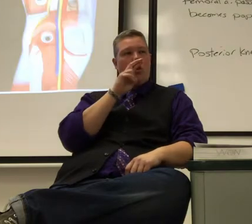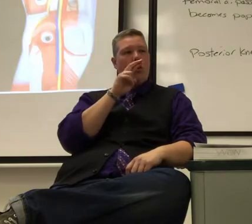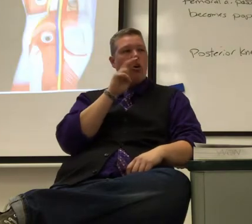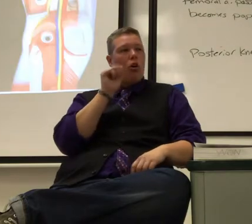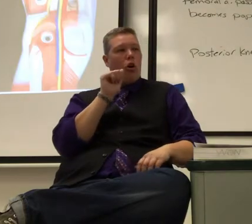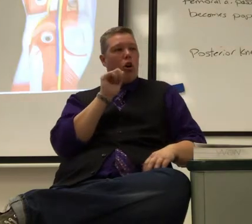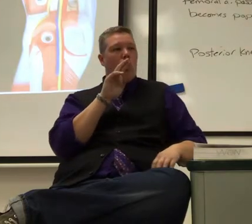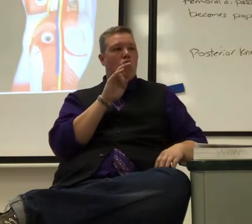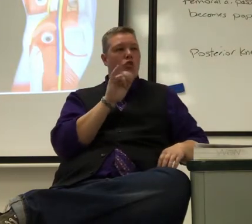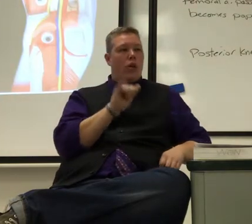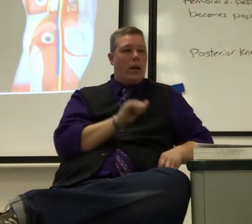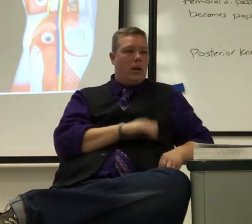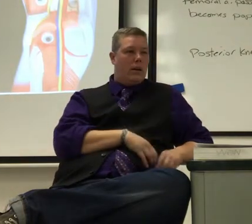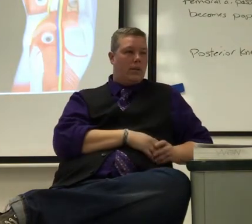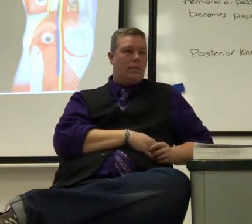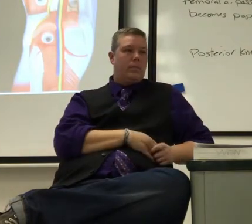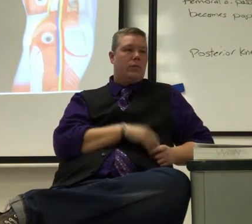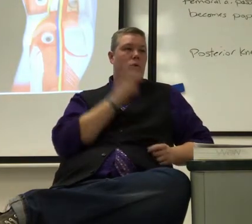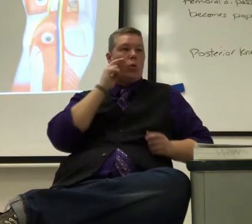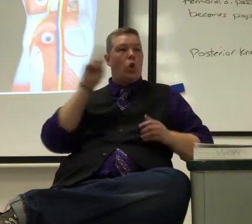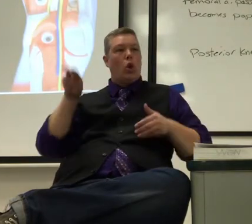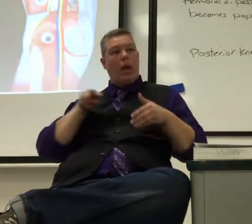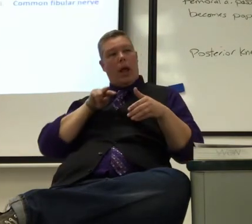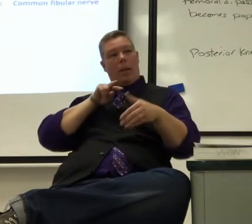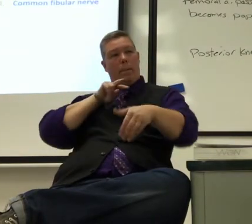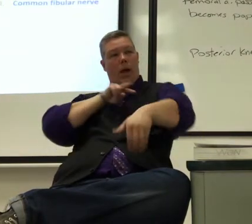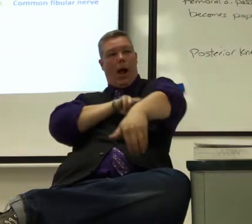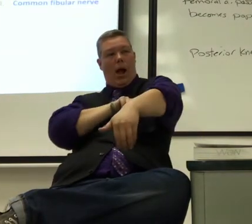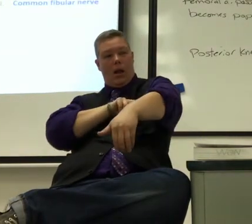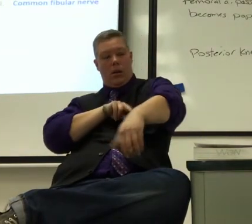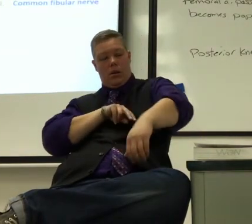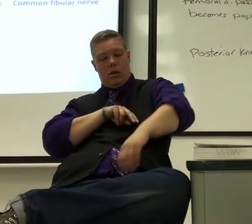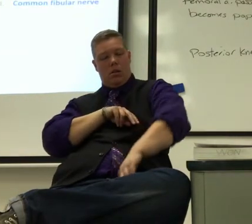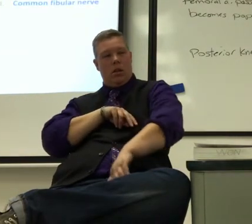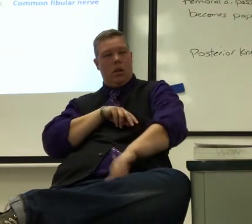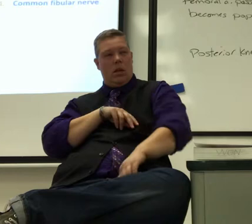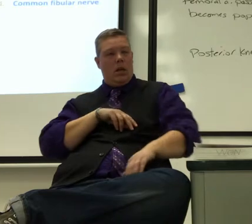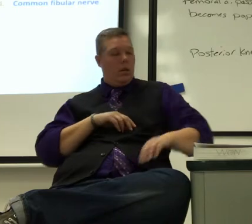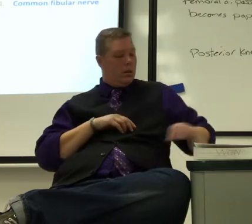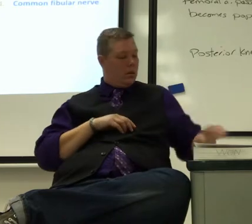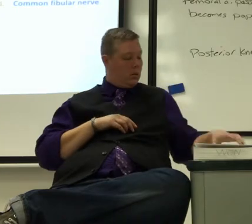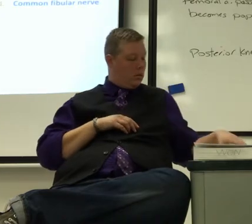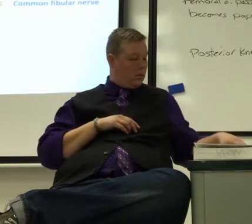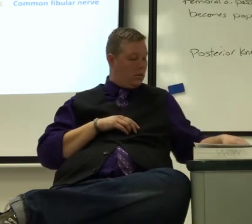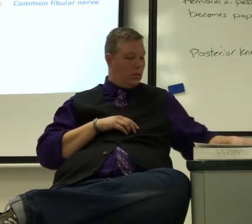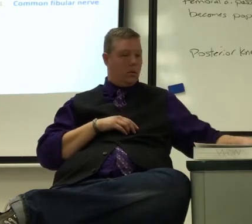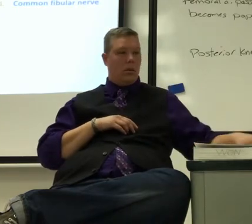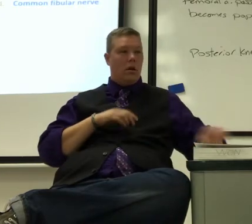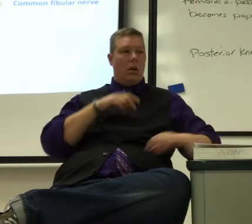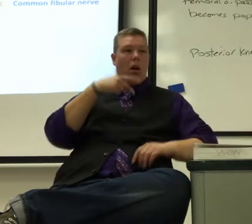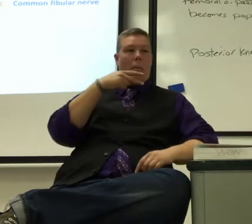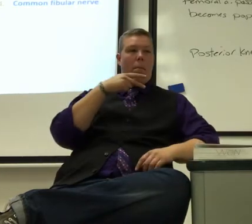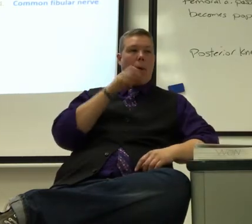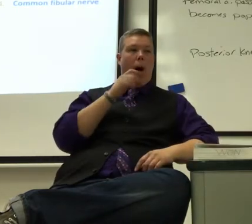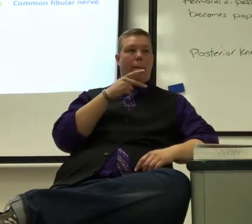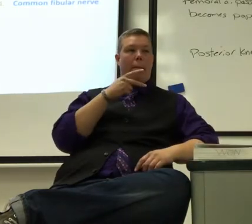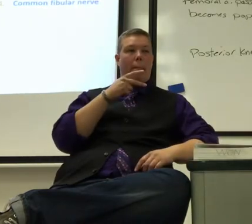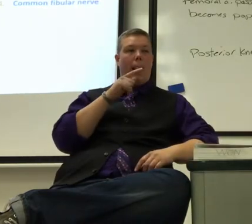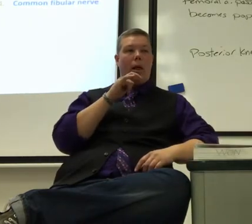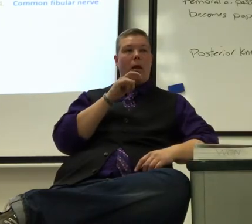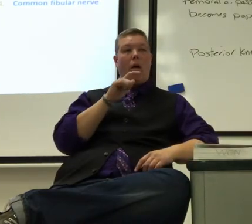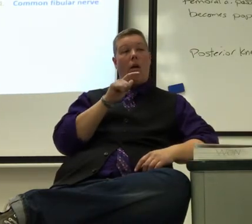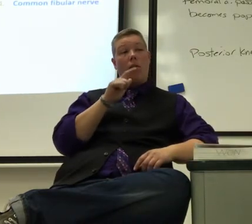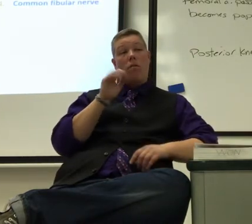So let's look at a picture of the back of the knee. It's a little blurry. If you look at this illustration, the popliteal fossa is actually this